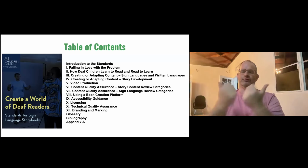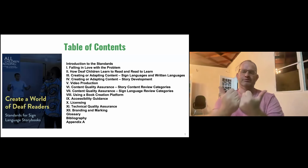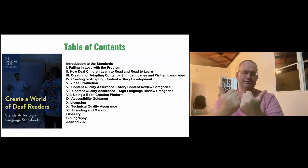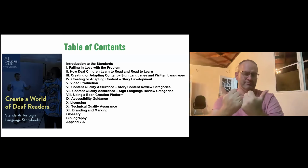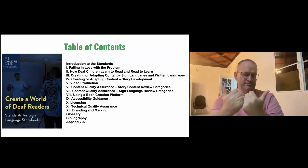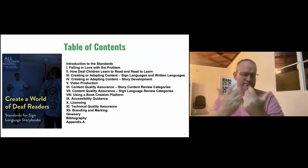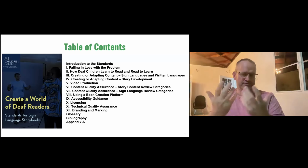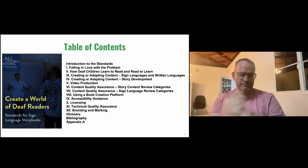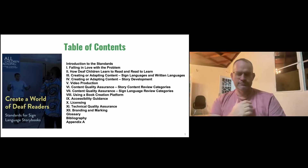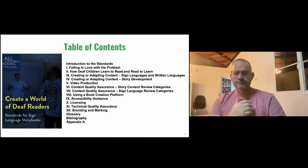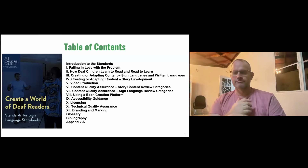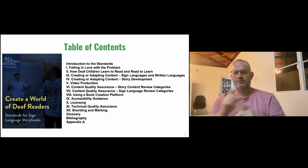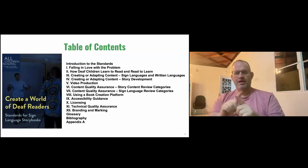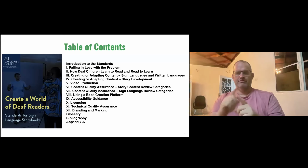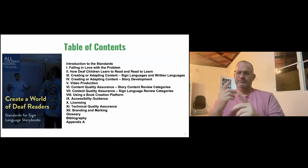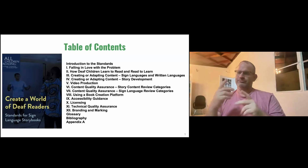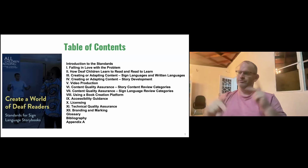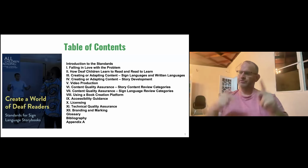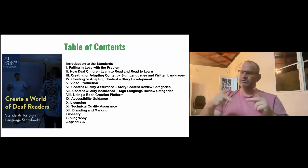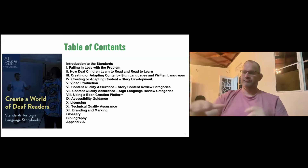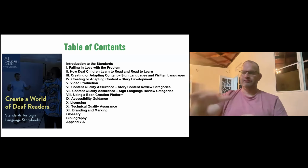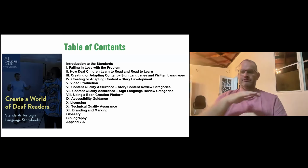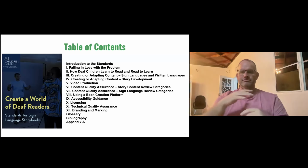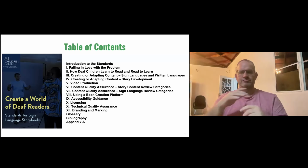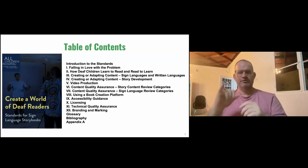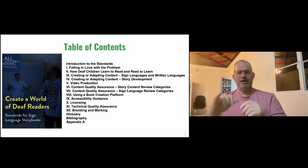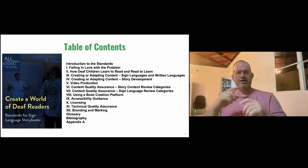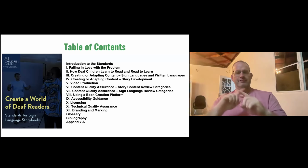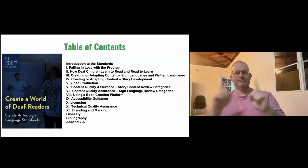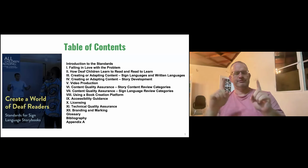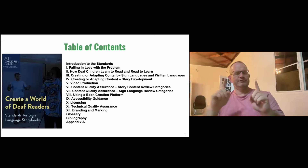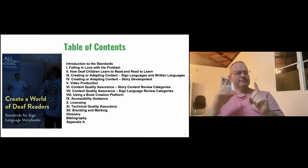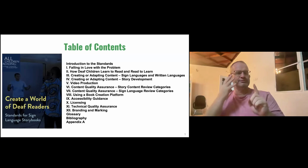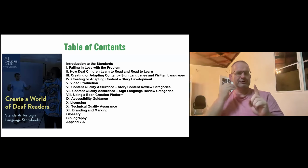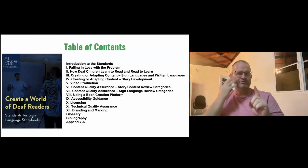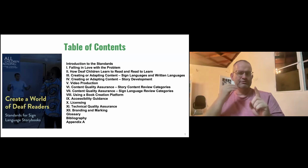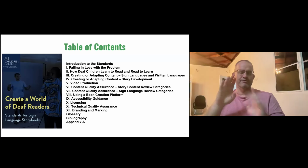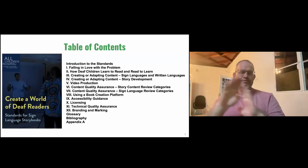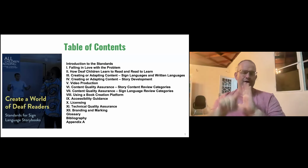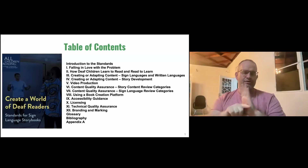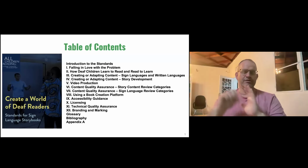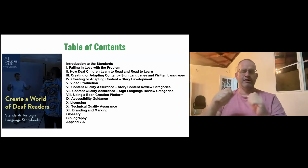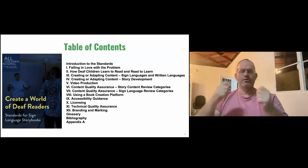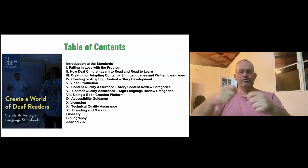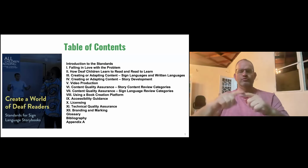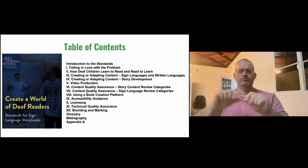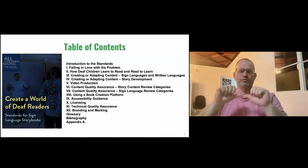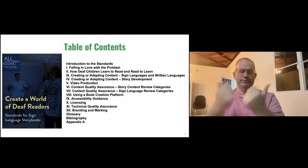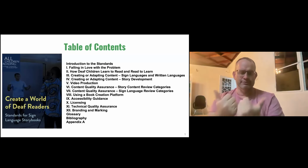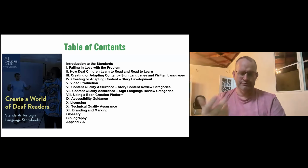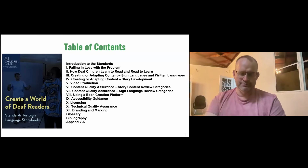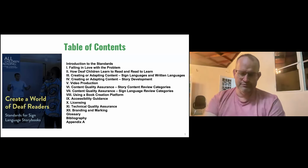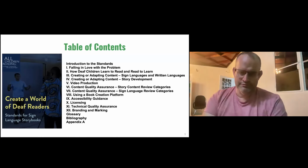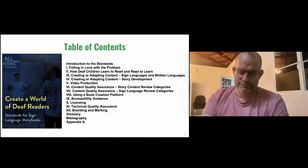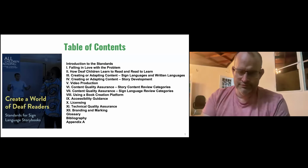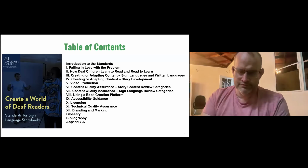framing was appropriate for deaf individuals, and it's not all about how you can learn to hear, but to highlight